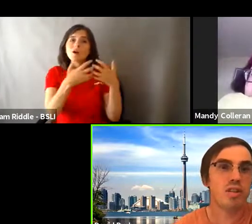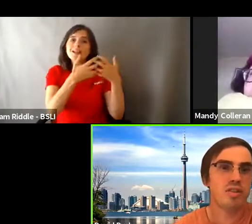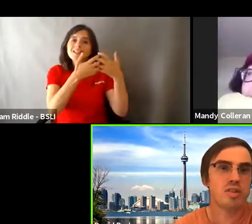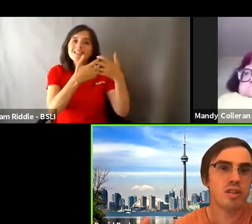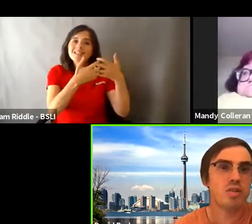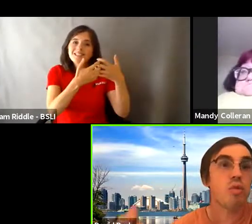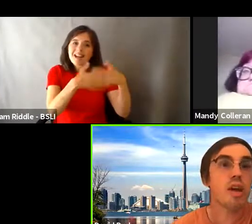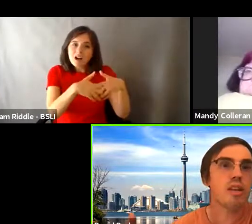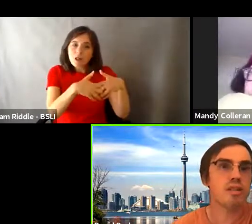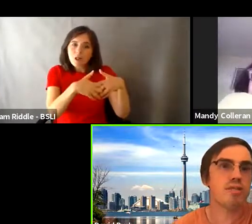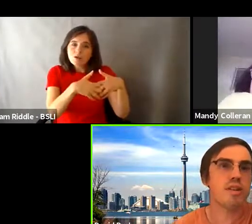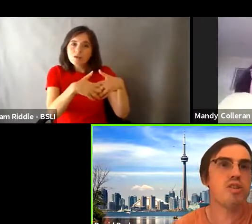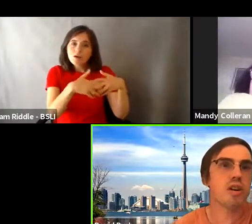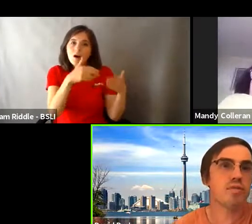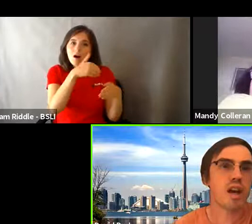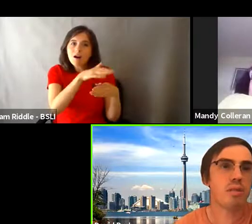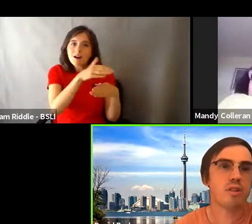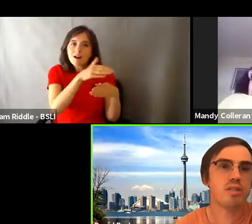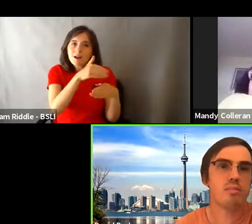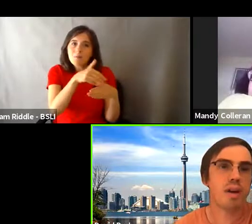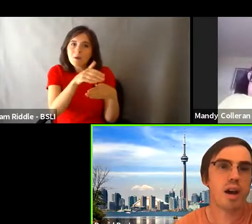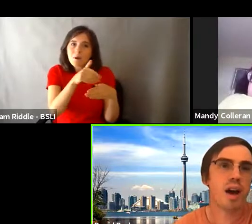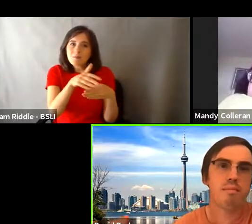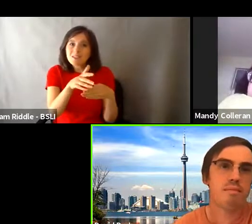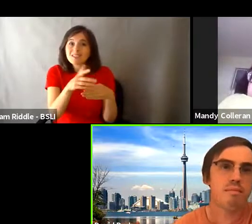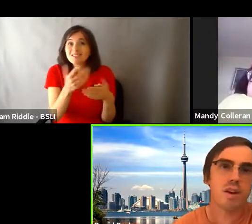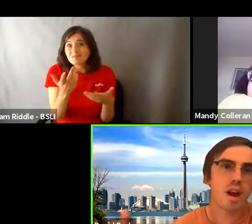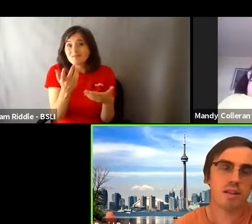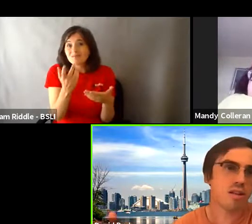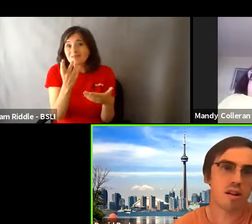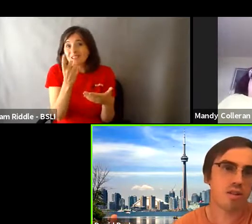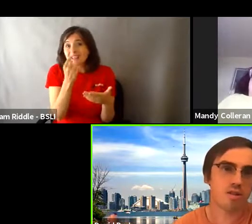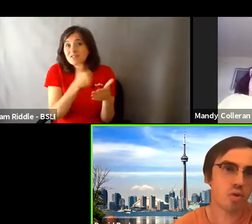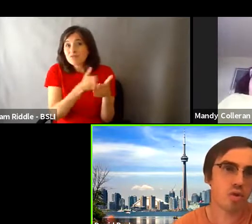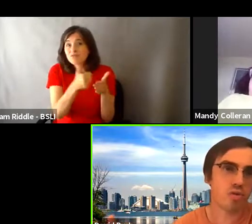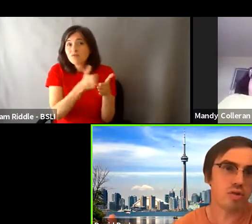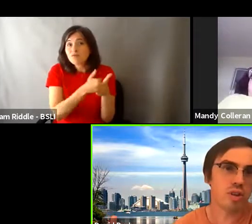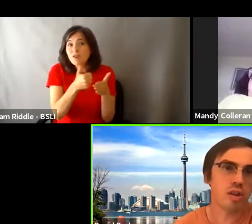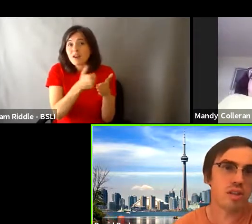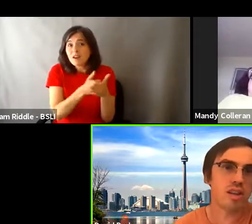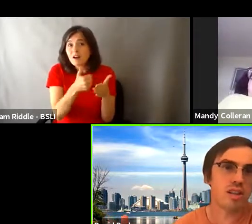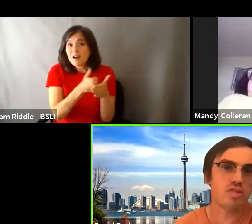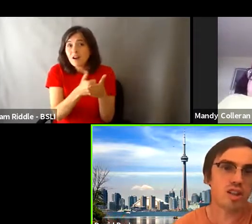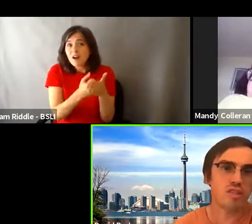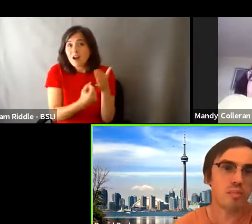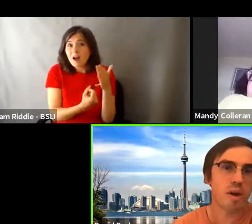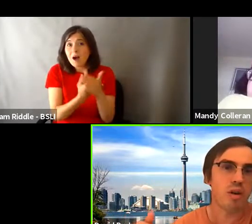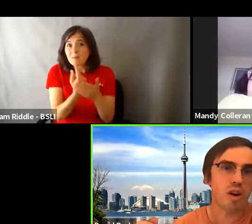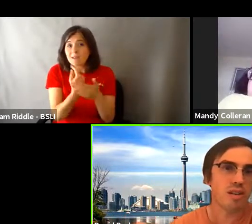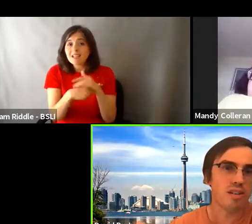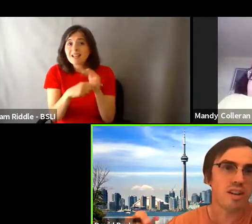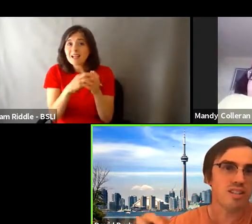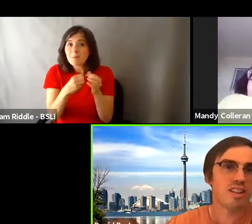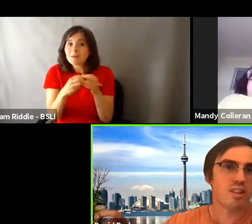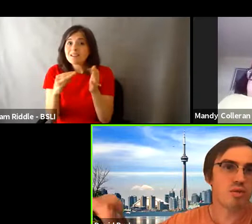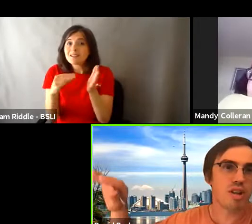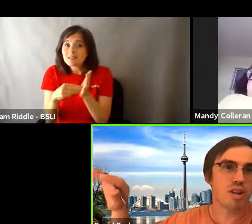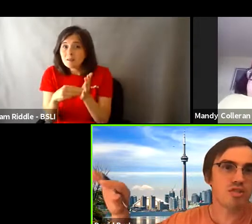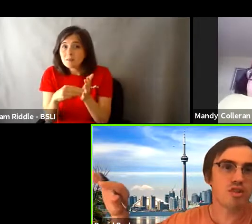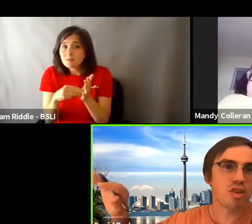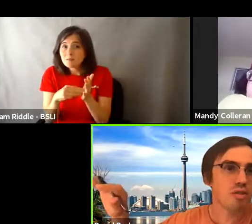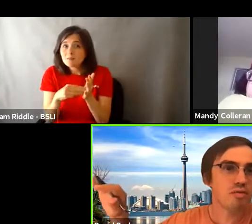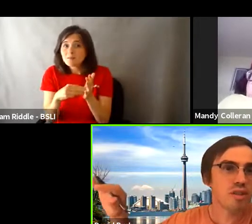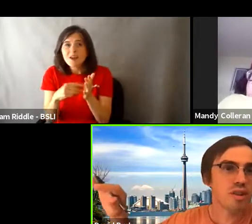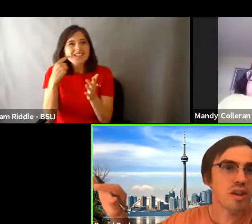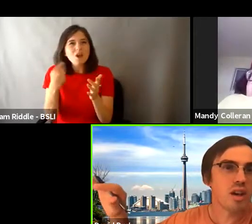unemployment is a regular feature of capitalism. I'm not entirely sold that it's like somehow on an